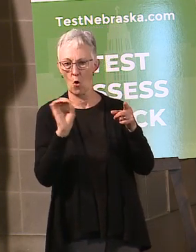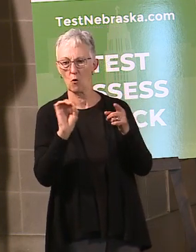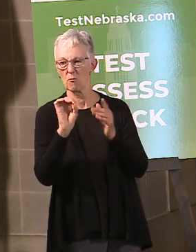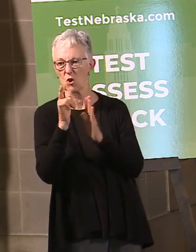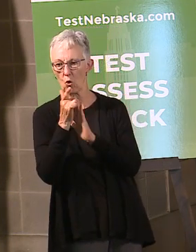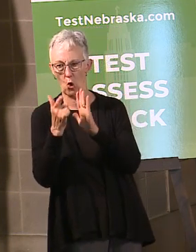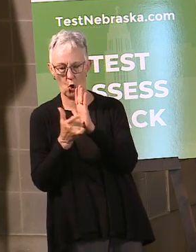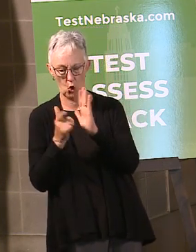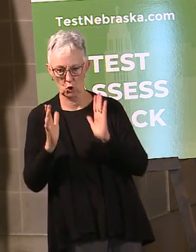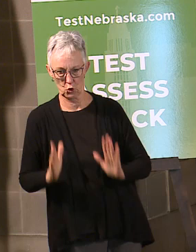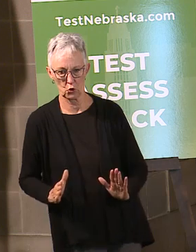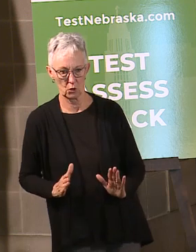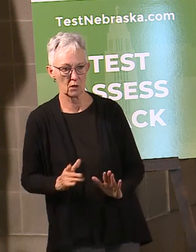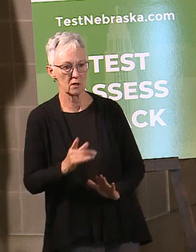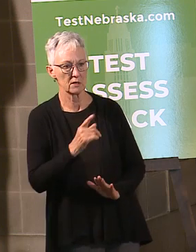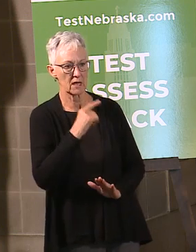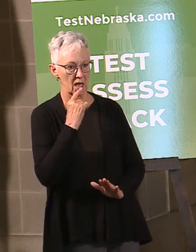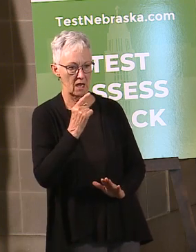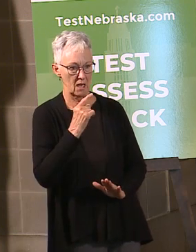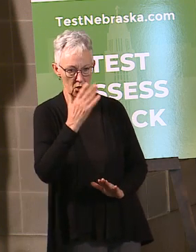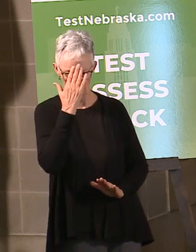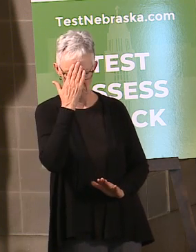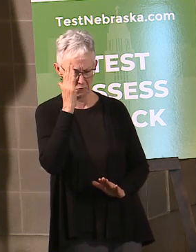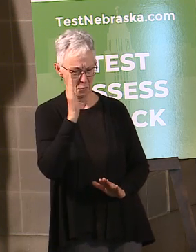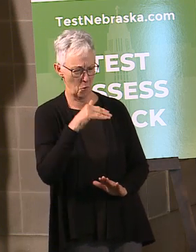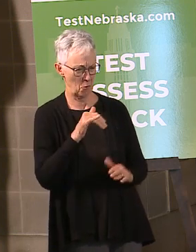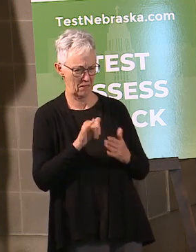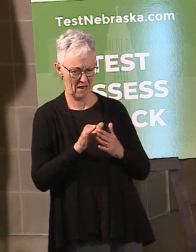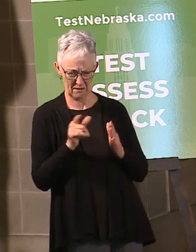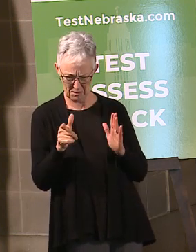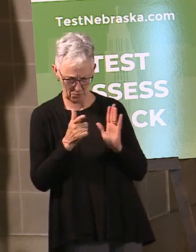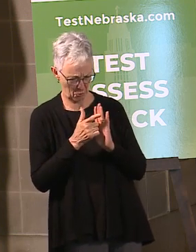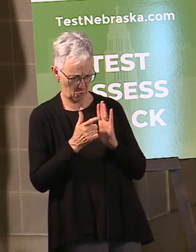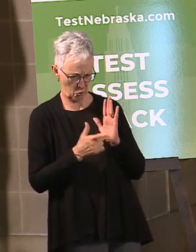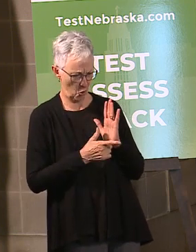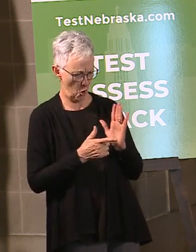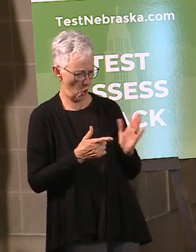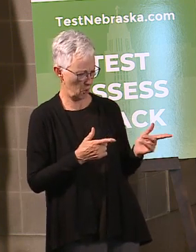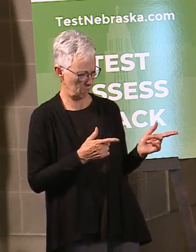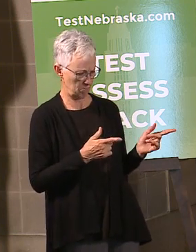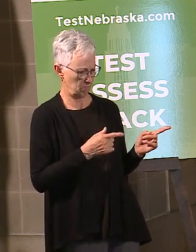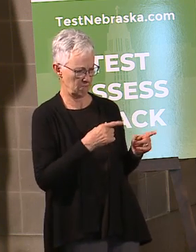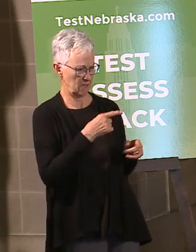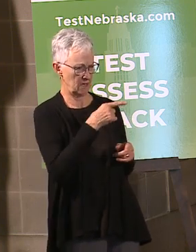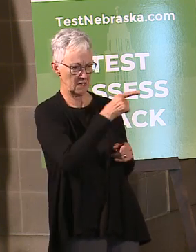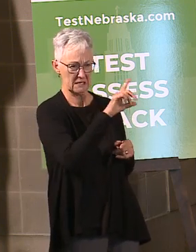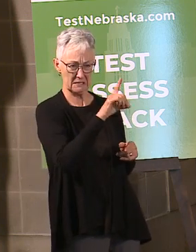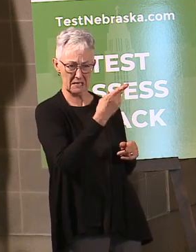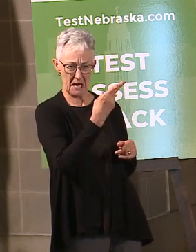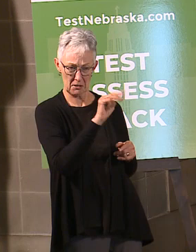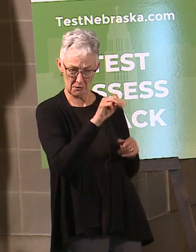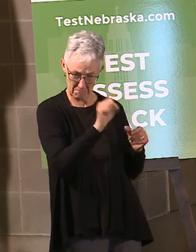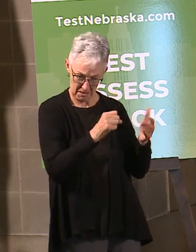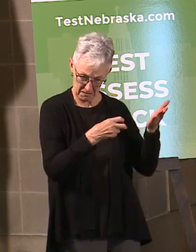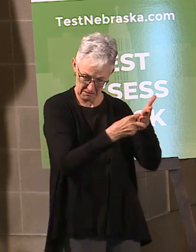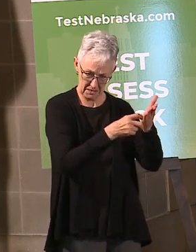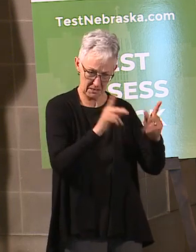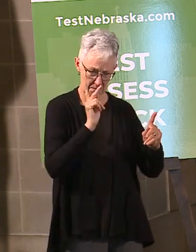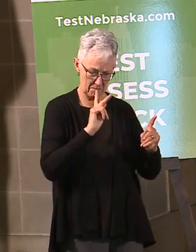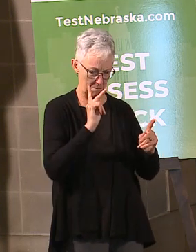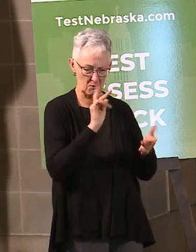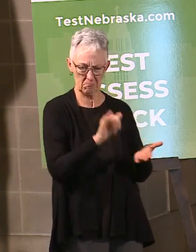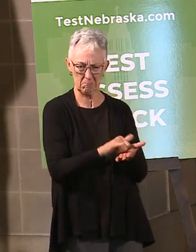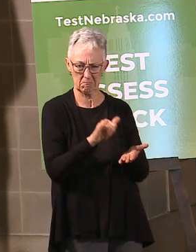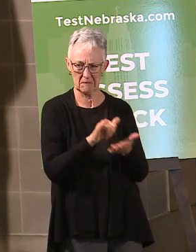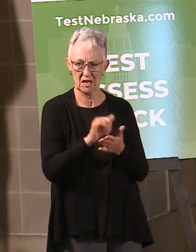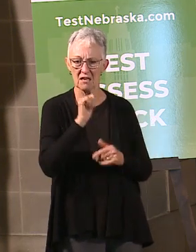criminally liable for breaking the DHMs. He has a number of reasons he cites: the First Amendment, right to peaceably assemble, separation of powers. He says